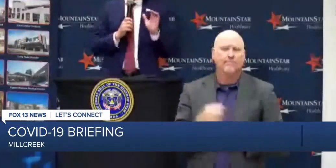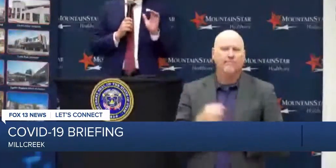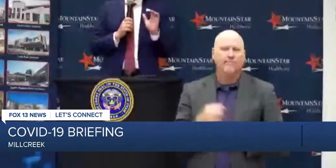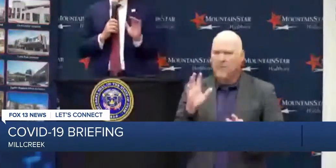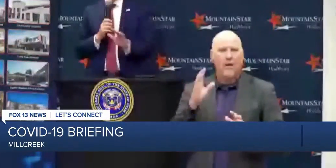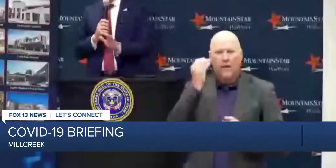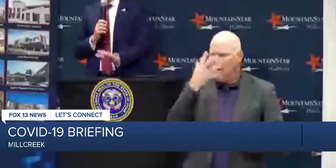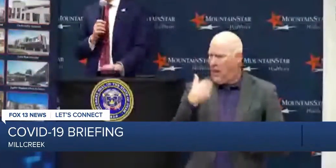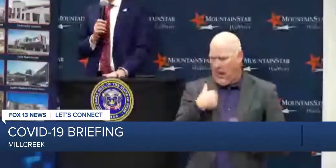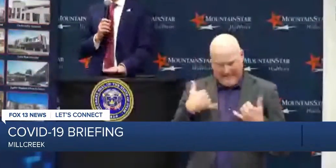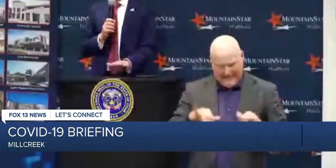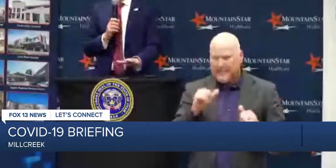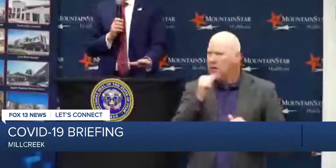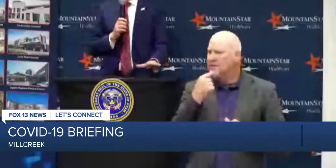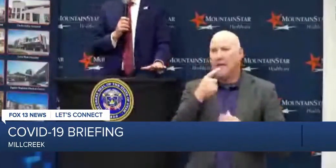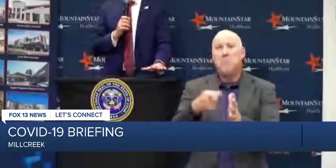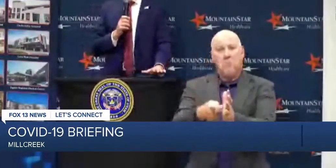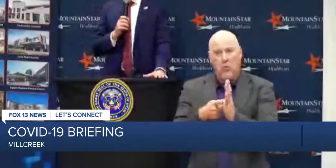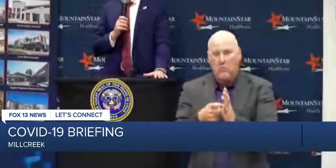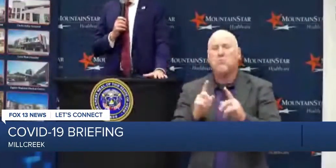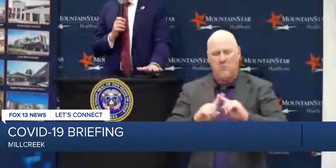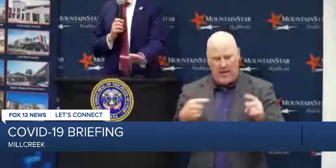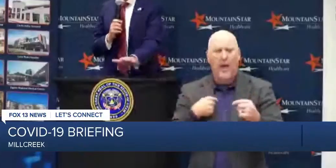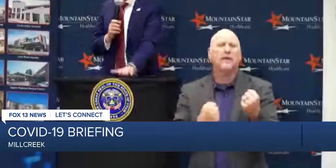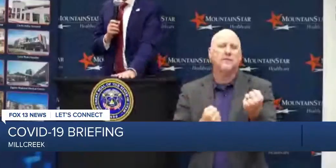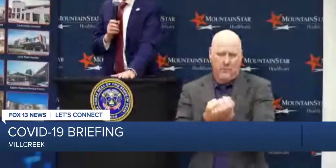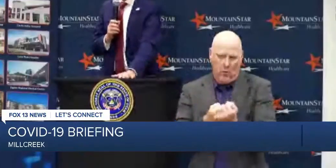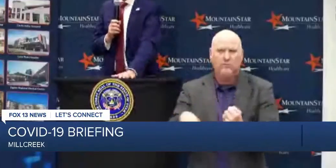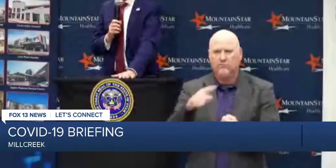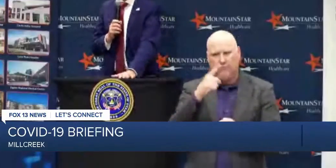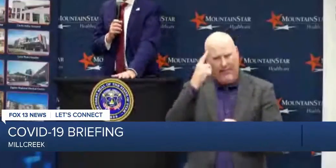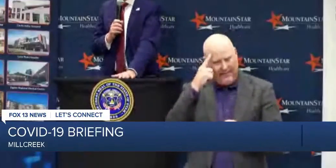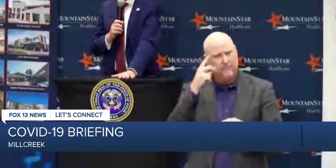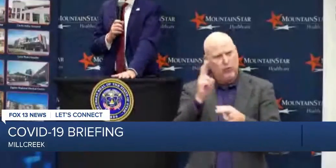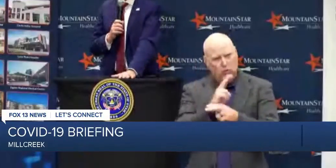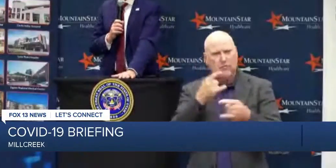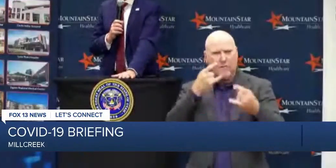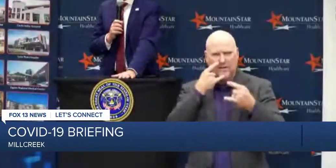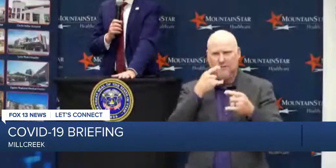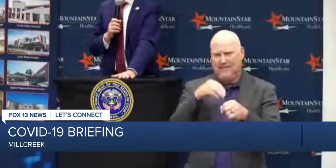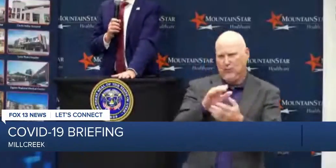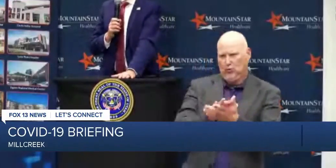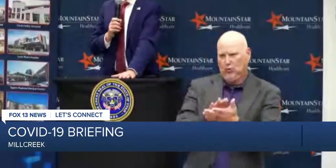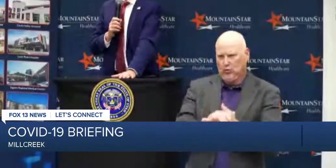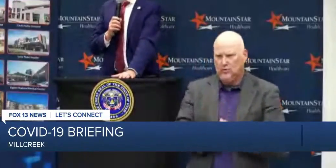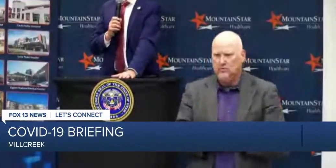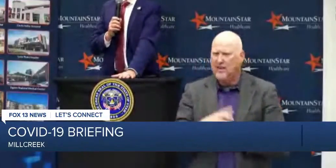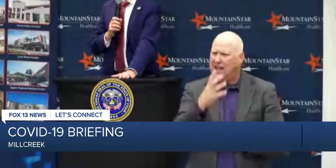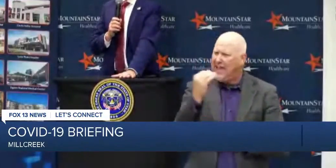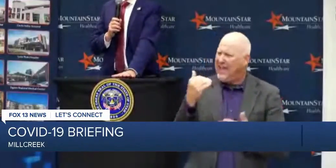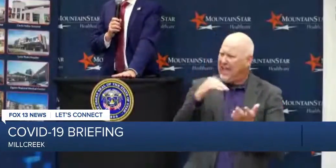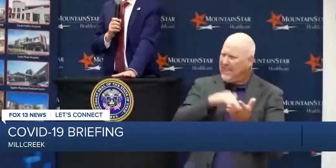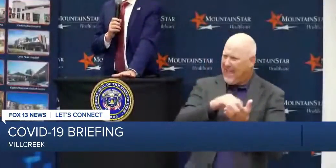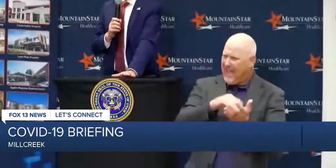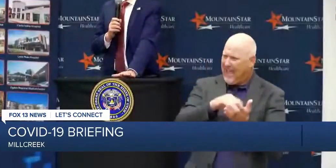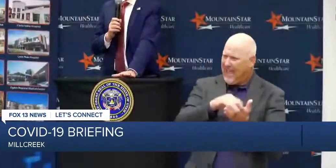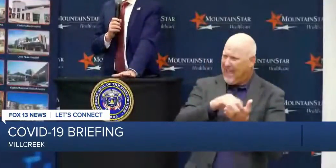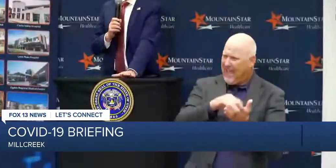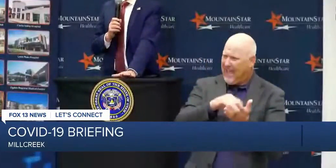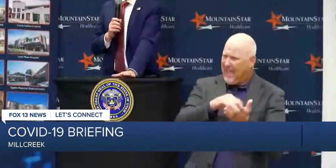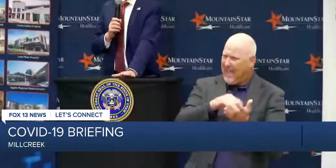this again, because this is really important. Look, guys, especially in our younger ages, this is